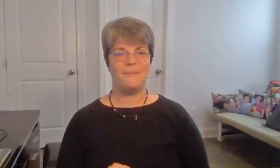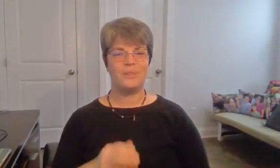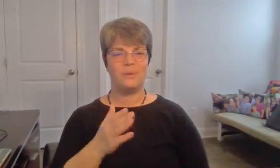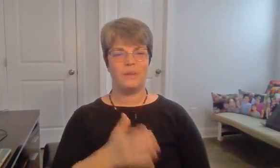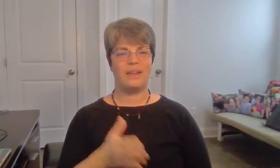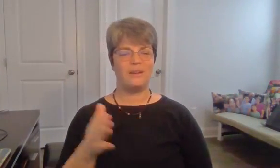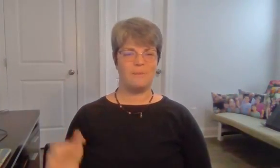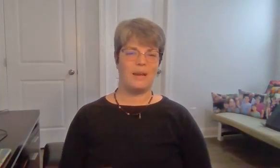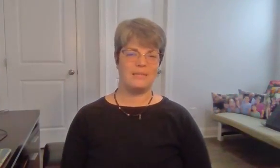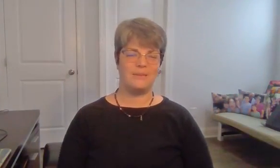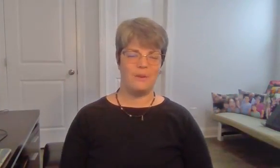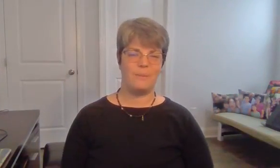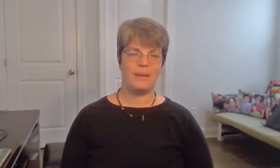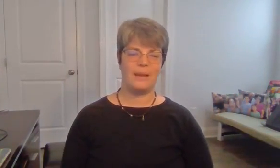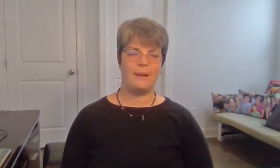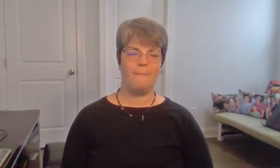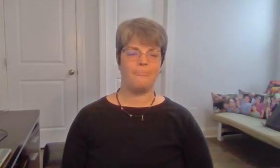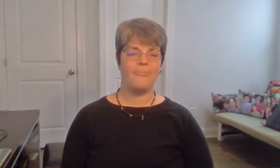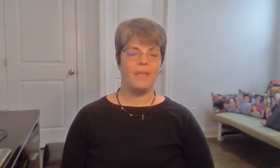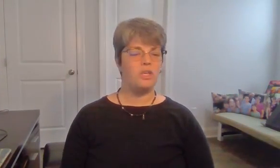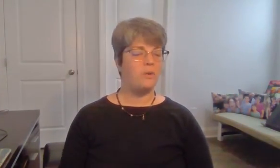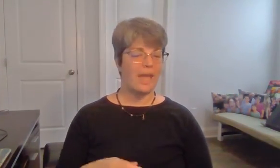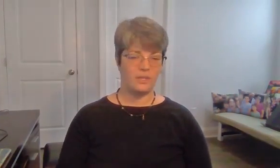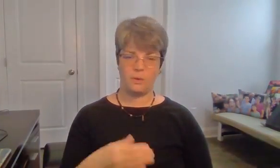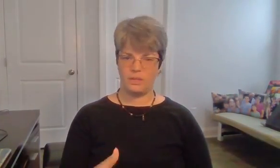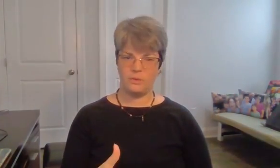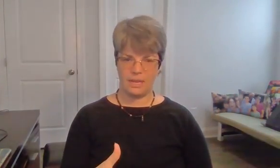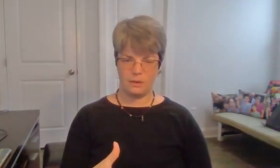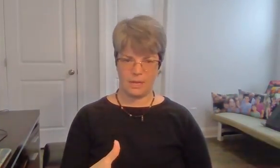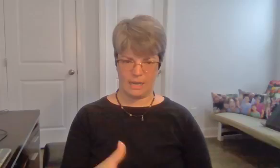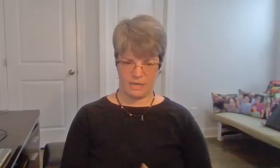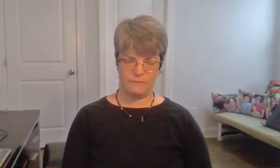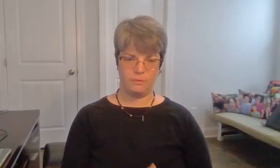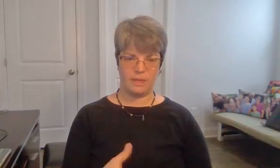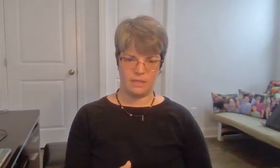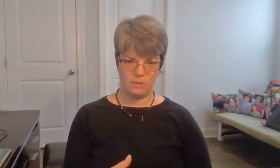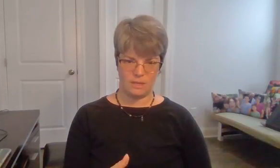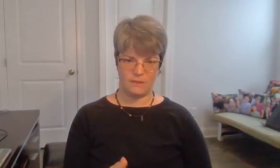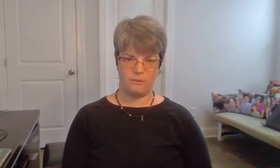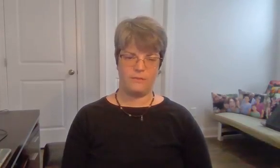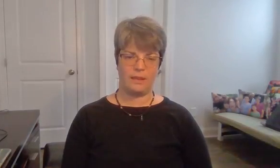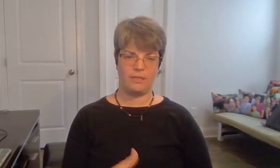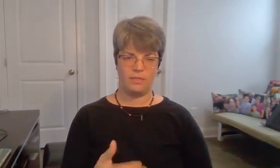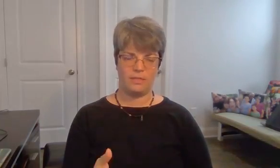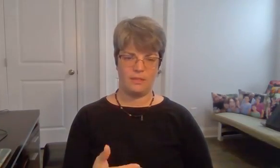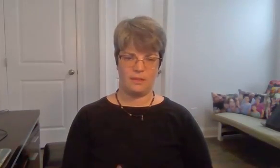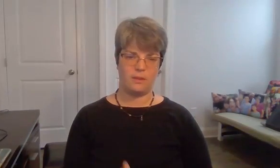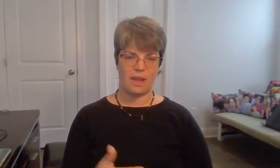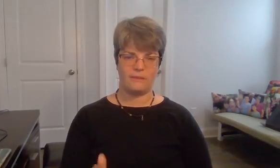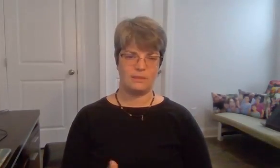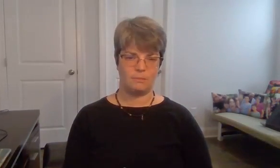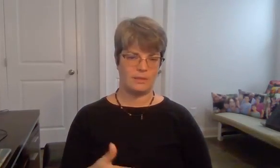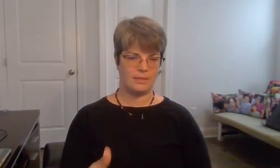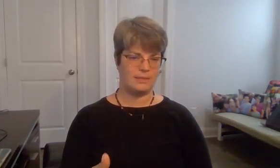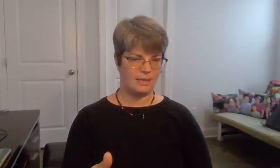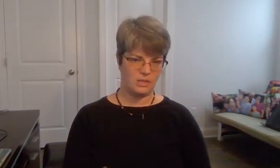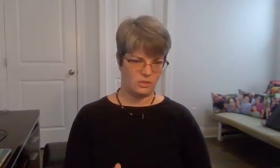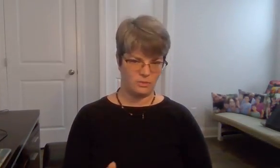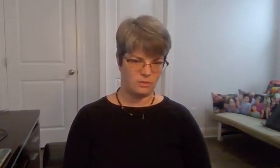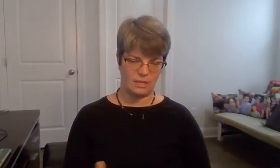so that we could end on a positive note. But you can totally do hand over hand if you would like to do that, if you feel like they're having some processing issues and